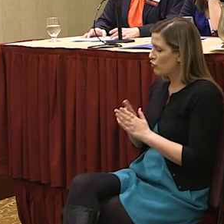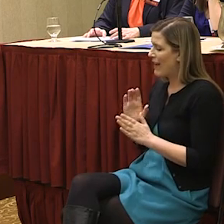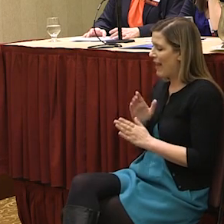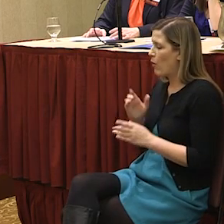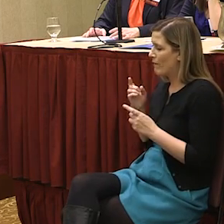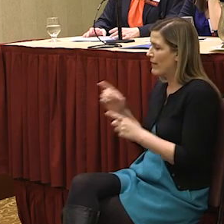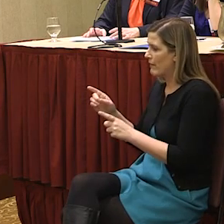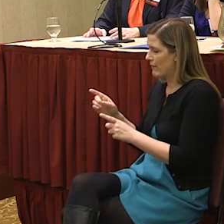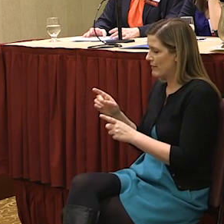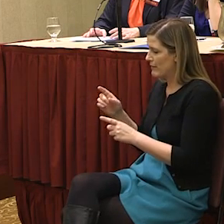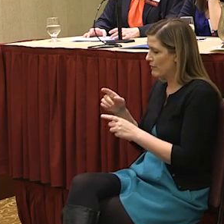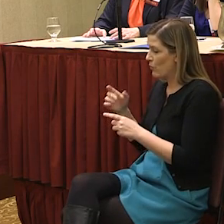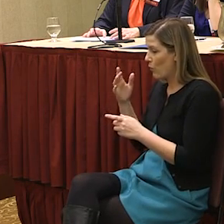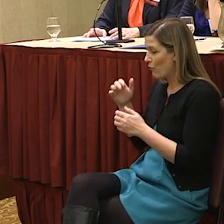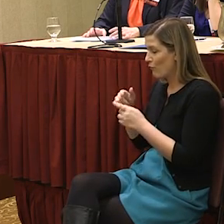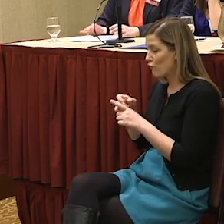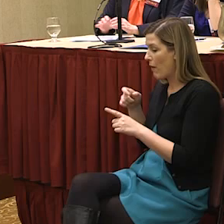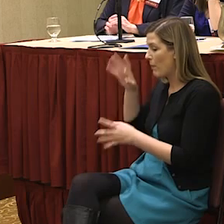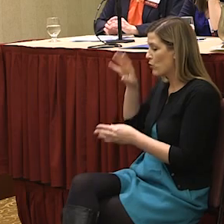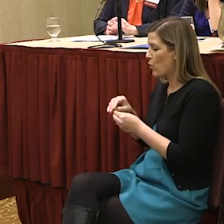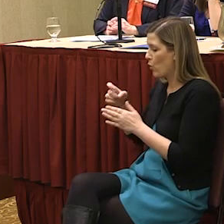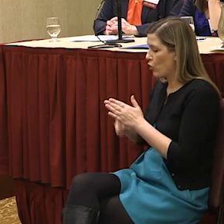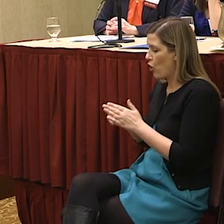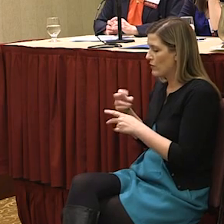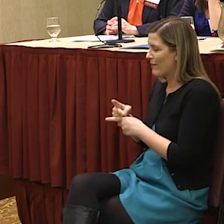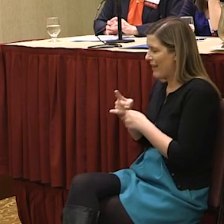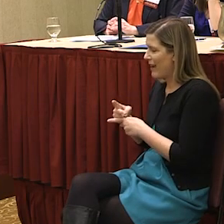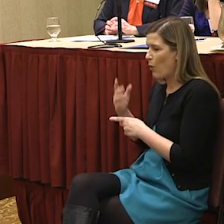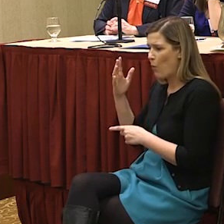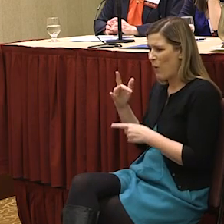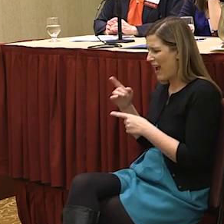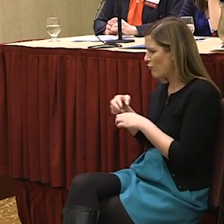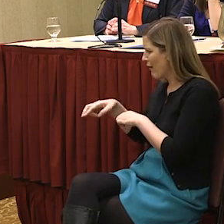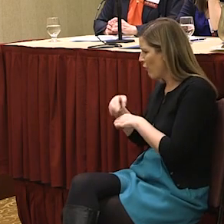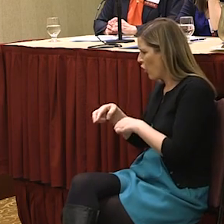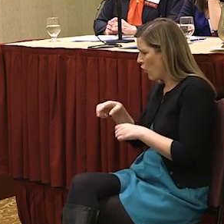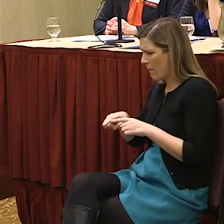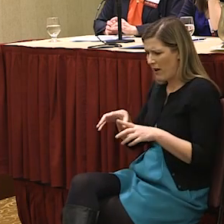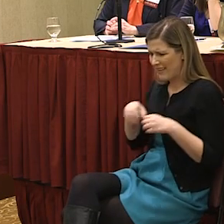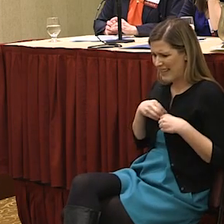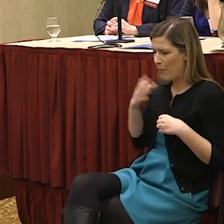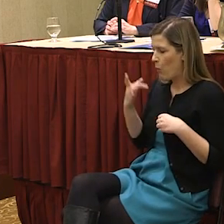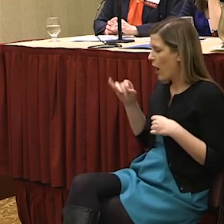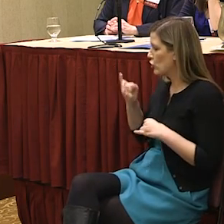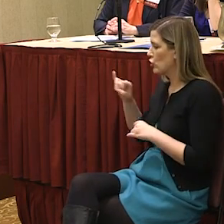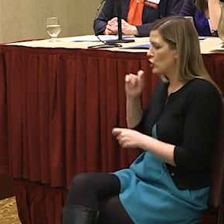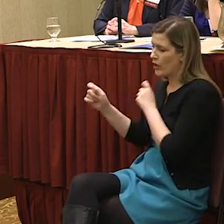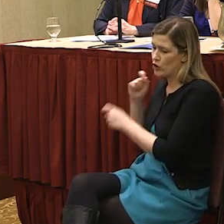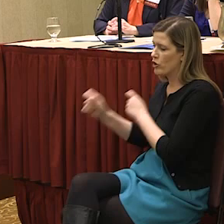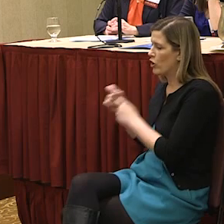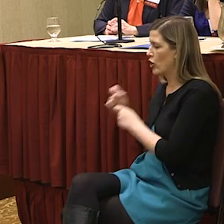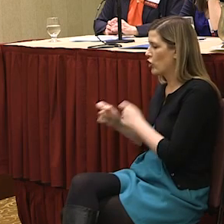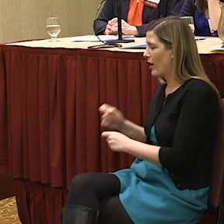care perspective. And the reason why it ended up so many less than who we originally referred is because so many people's insurance has changed from the